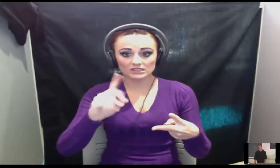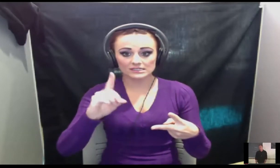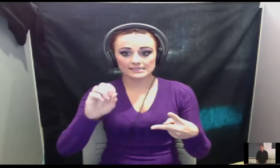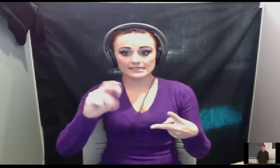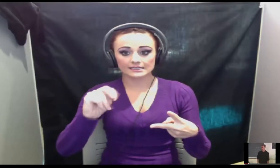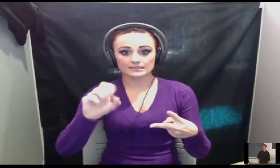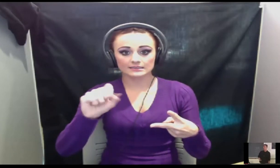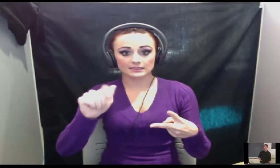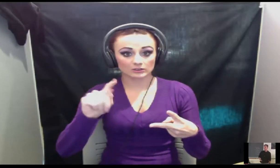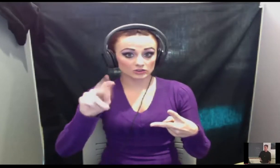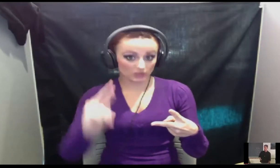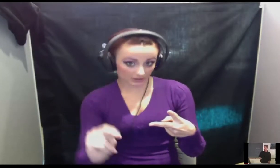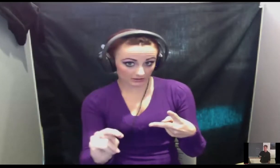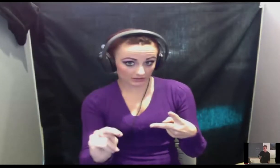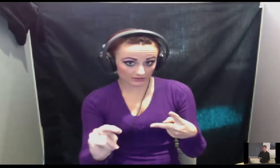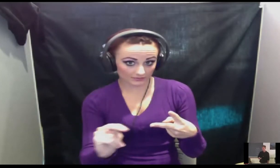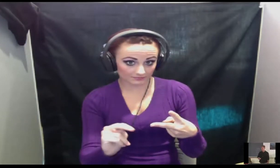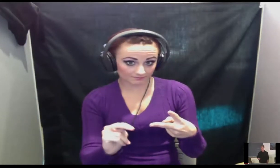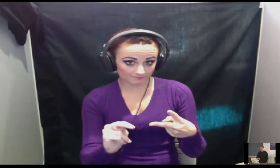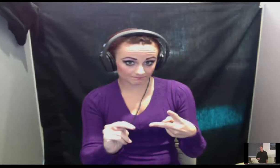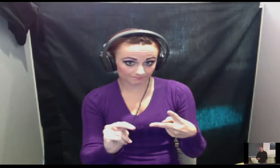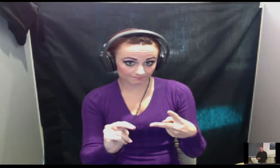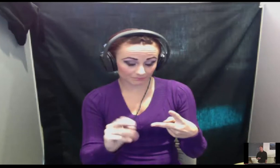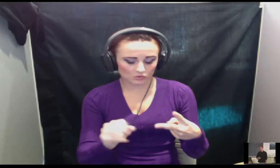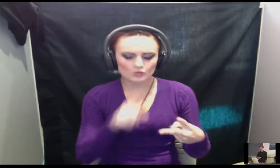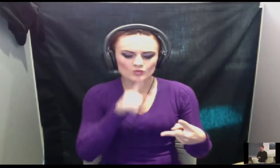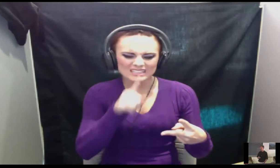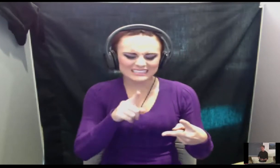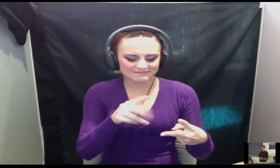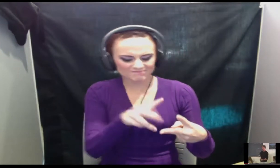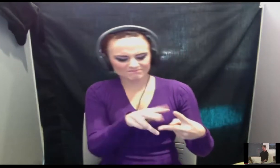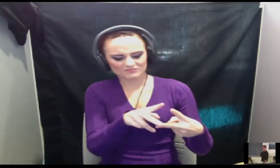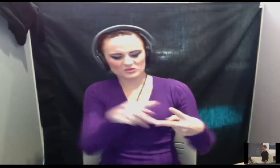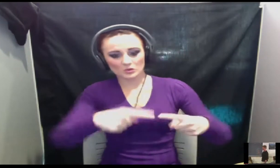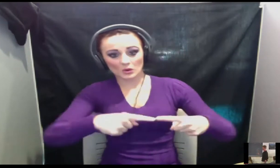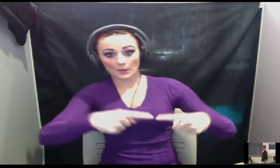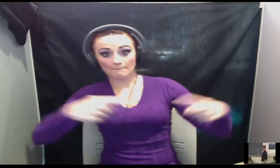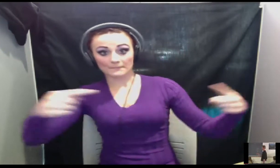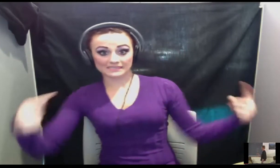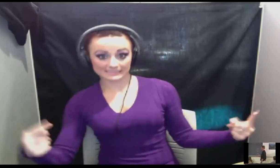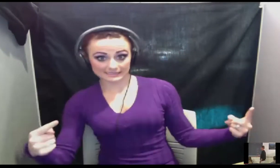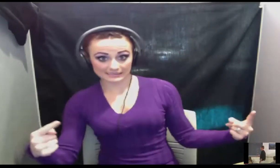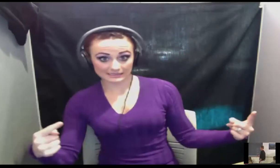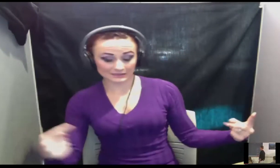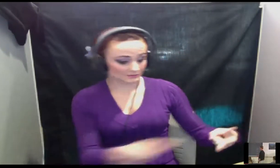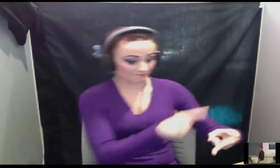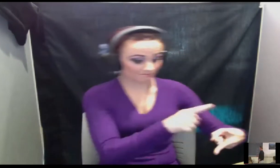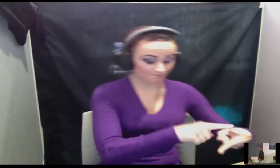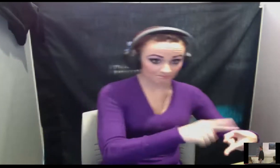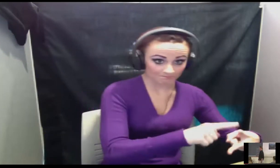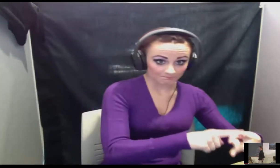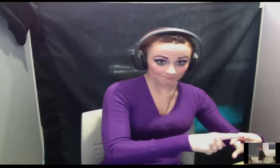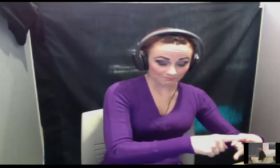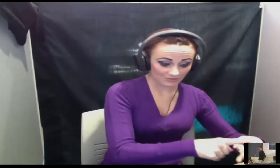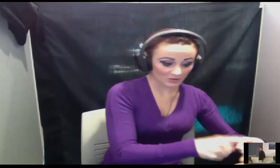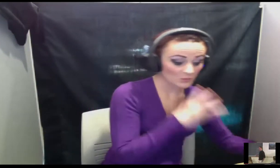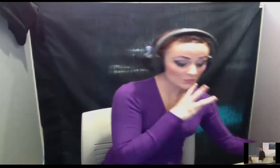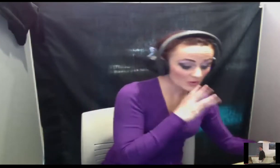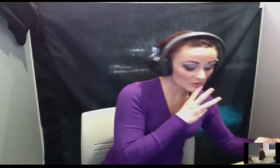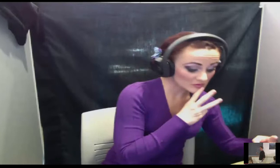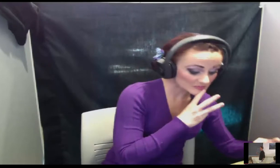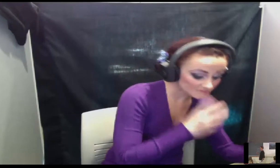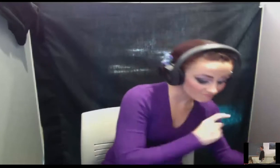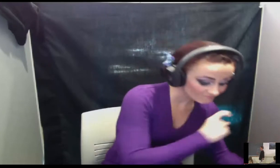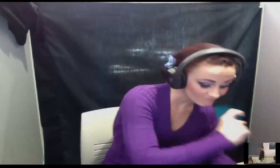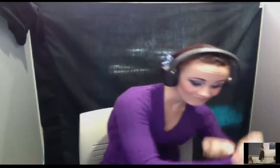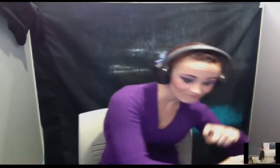evaporation, you take water in the liquid form, and you transfer it into water in the gas form. Condensation is just the opposite,